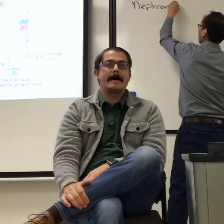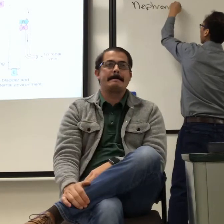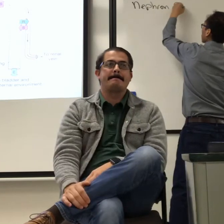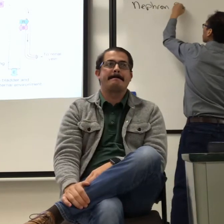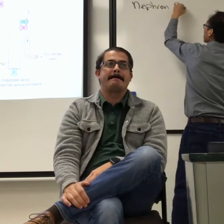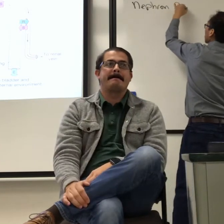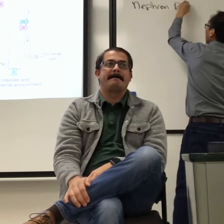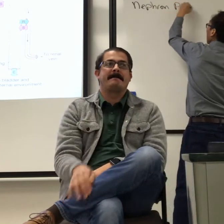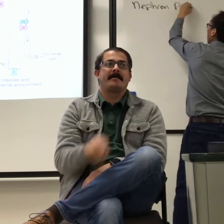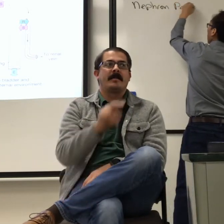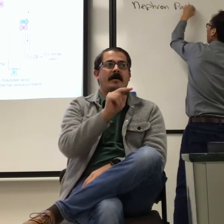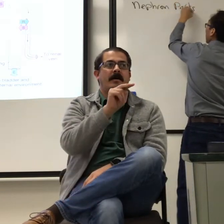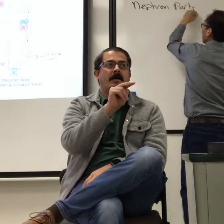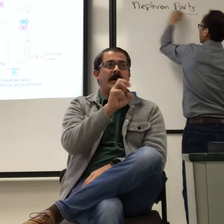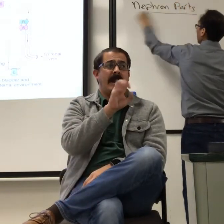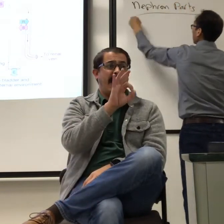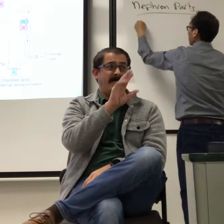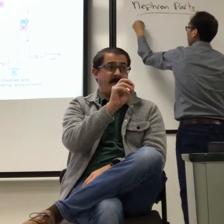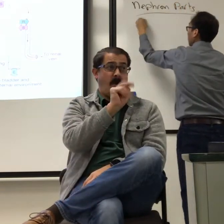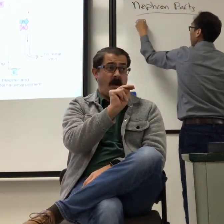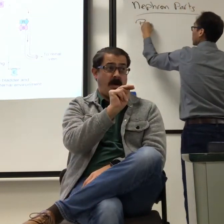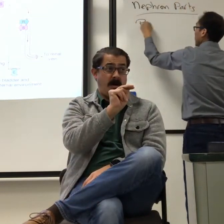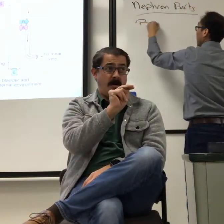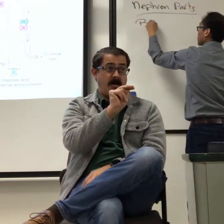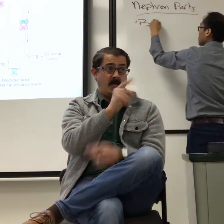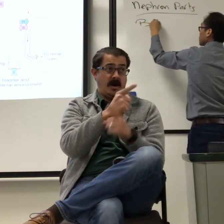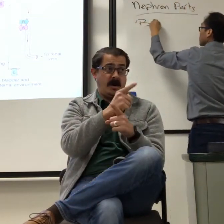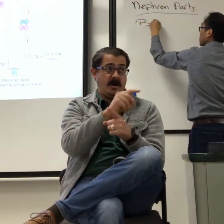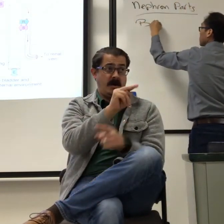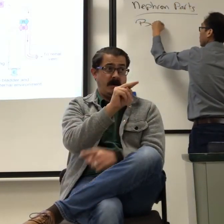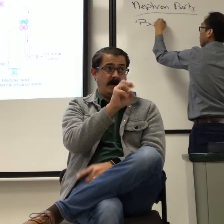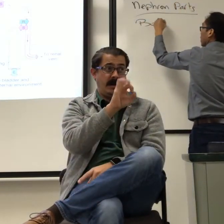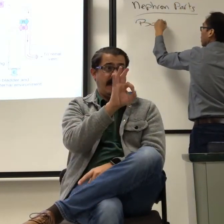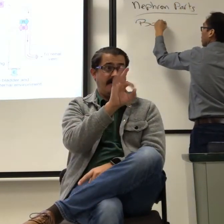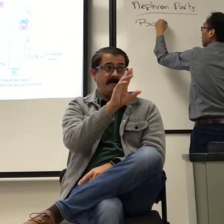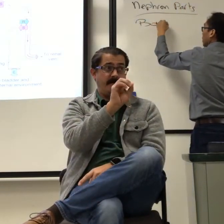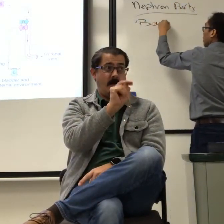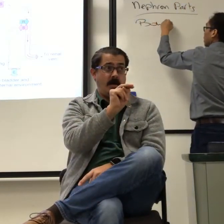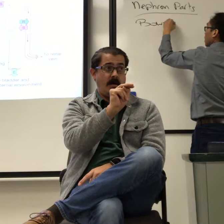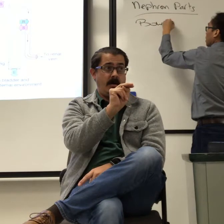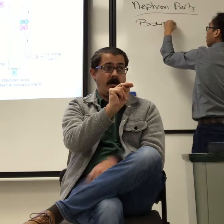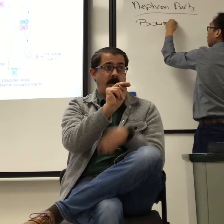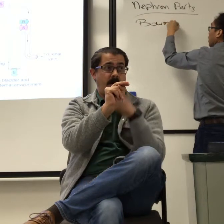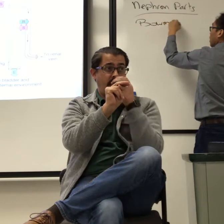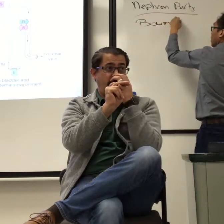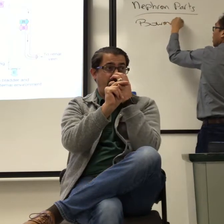Nephron Parts at the Bowman's capsule.